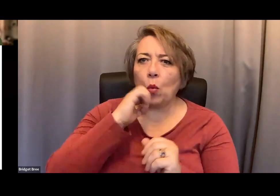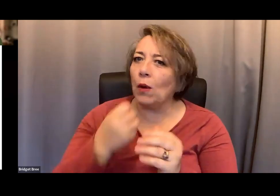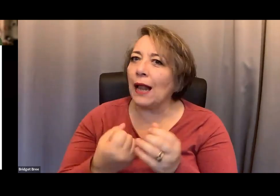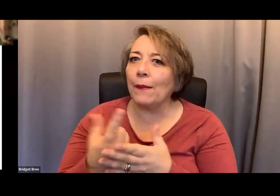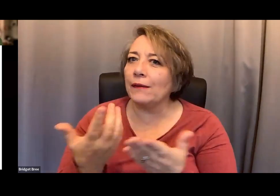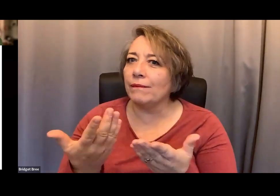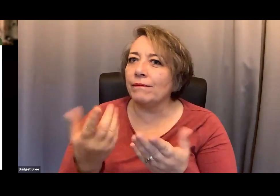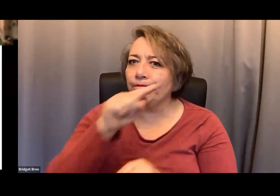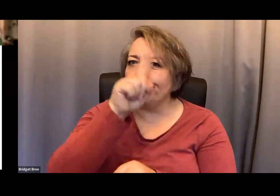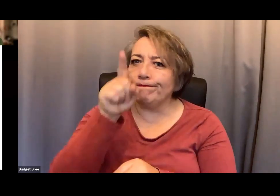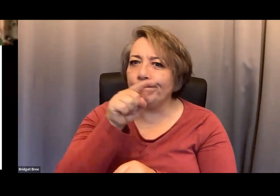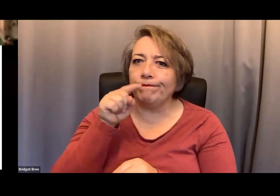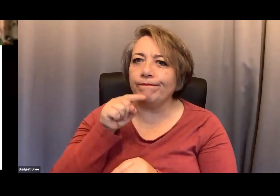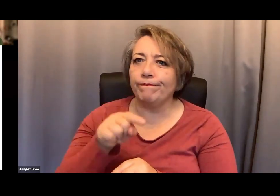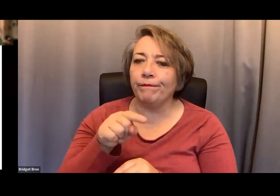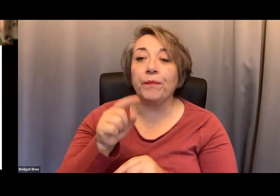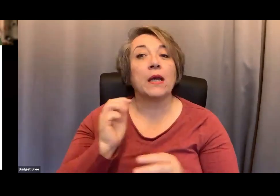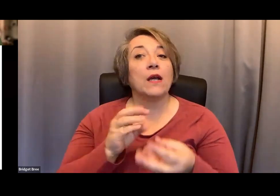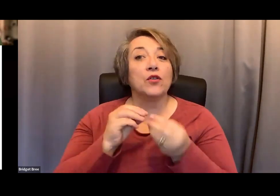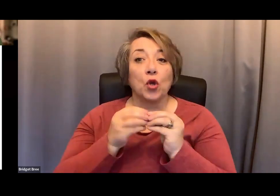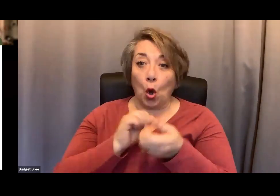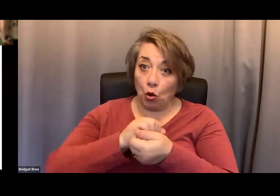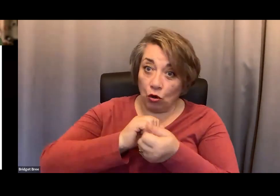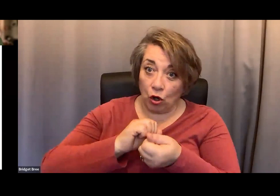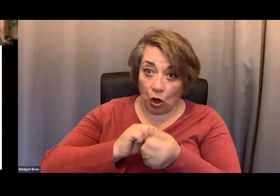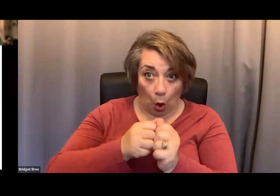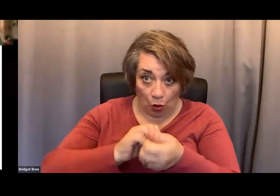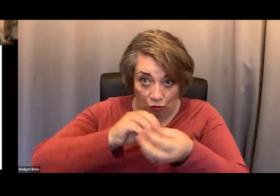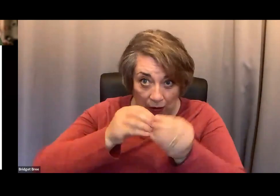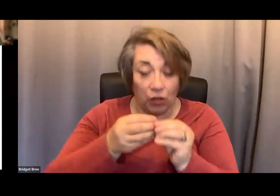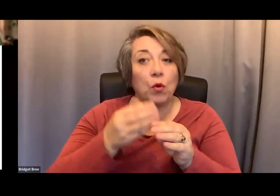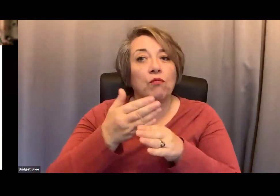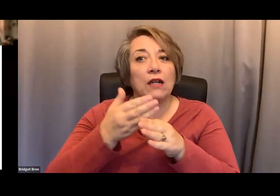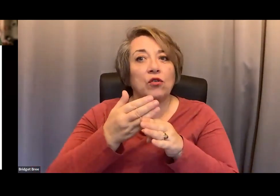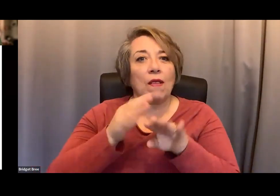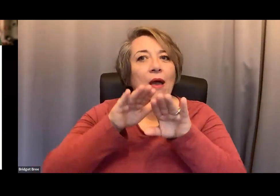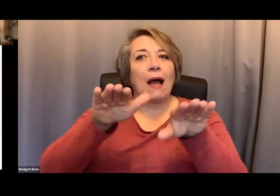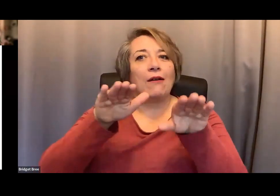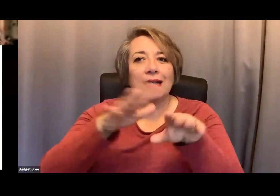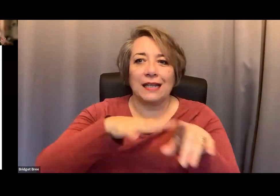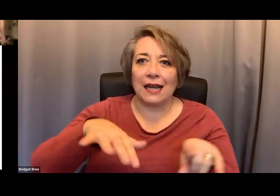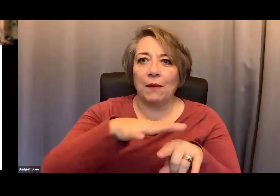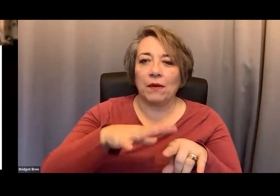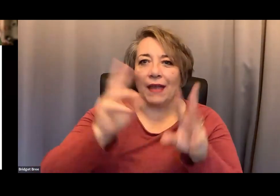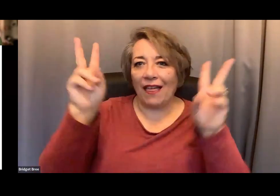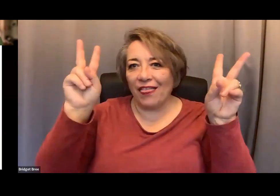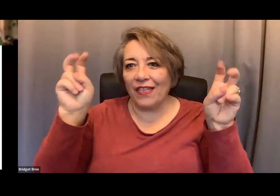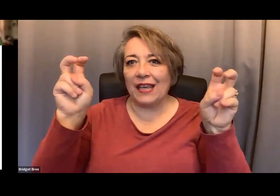co-creation weeks were designed to be very practical, outside in the neighbourhood, themed, immersive, very literally about,